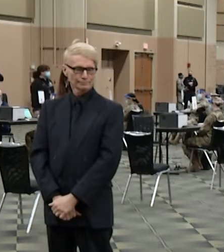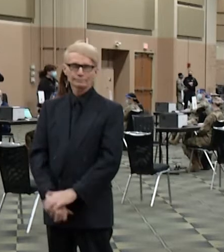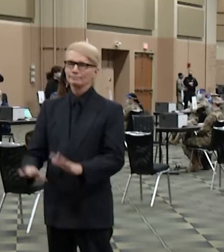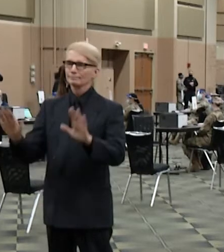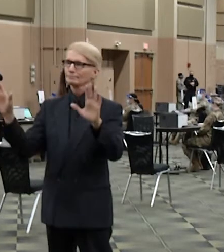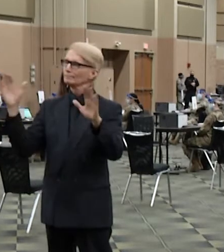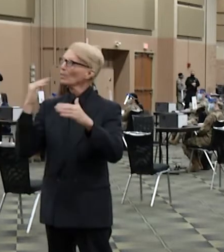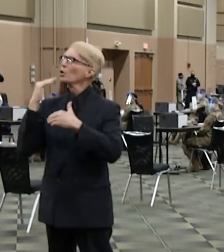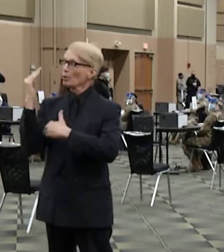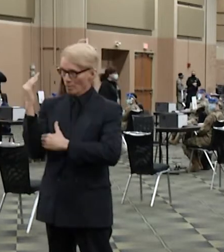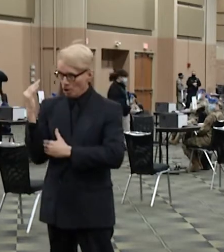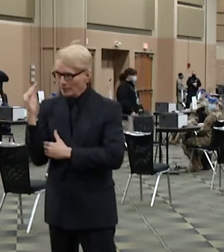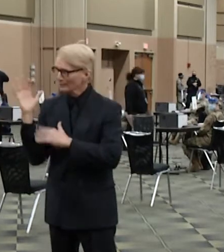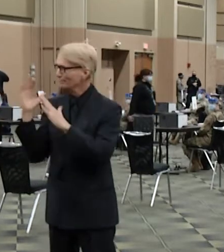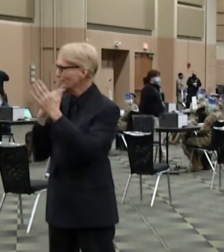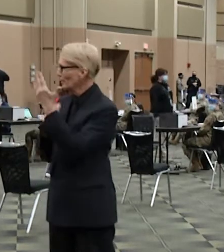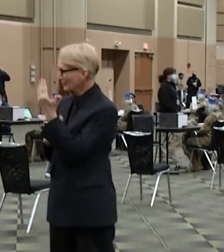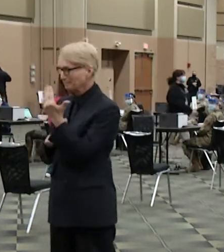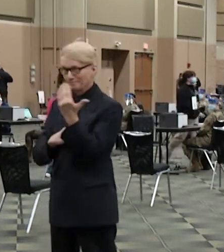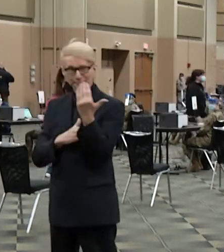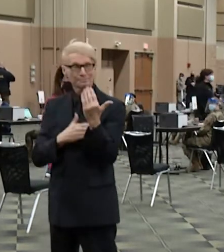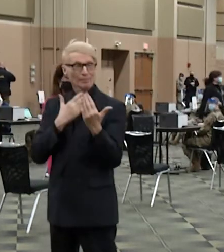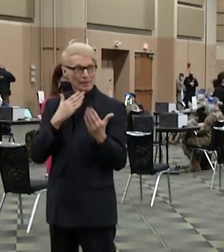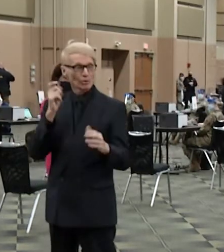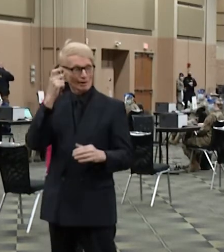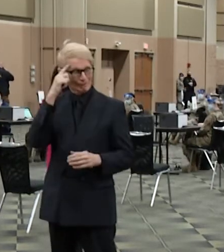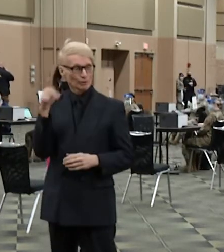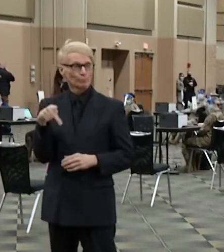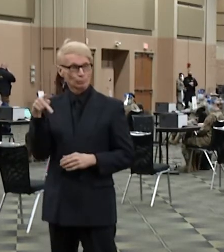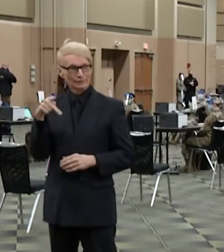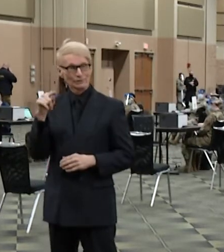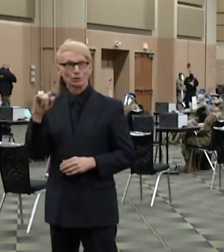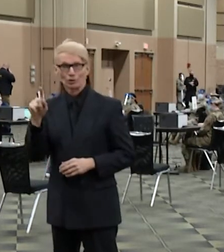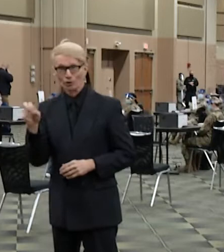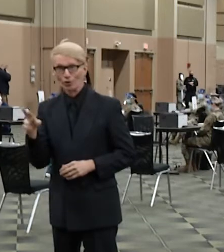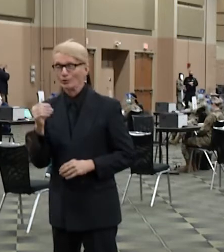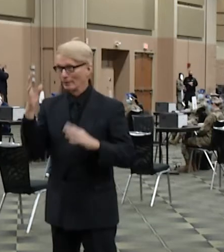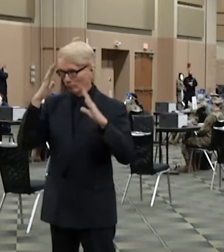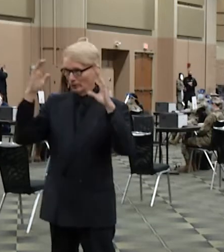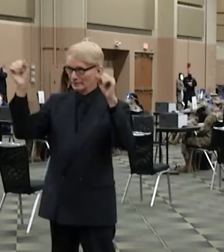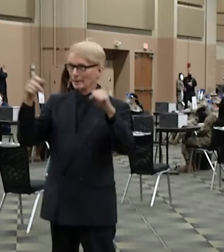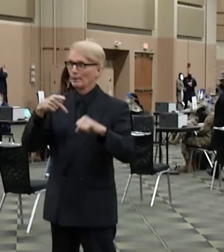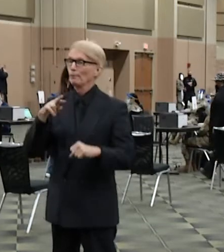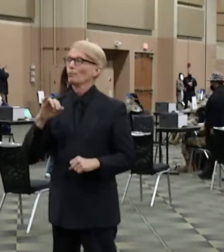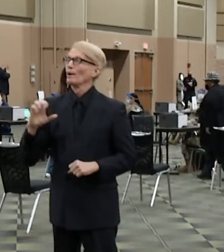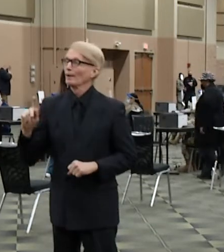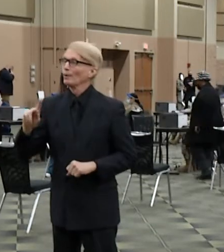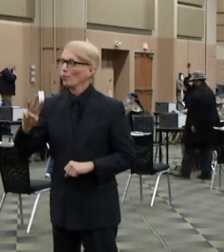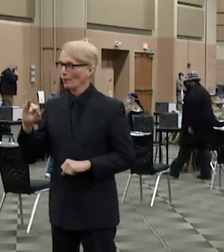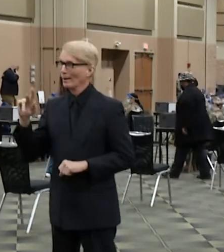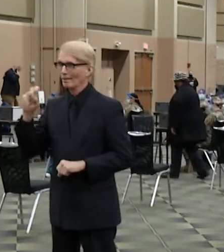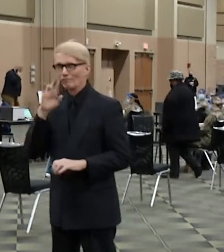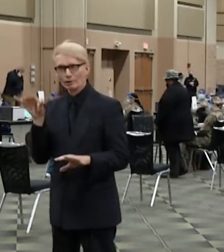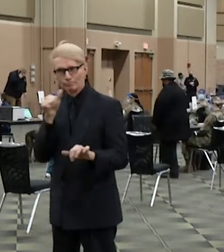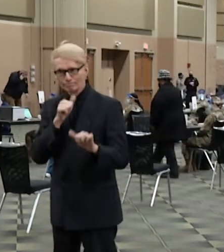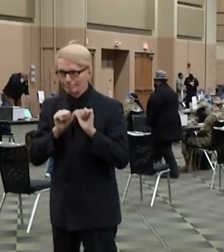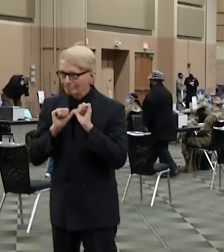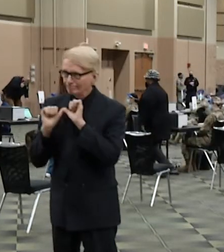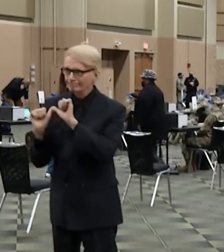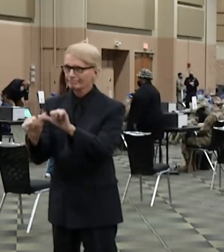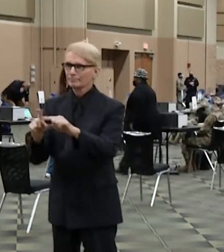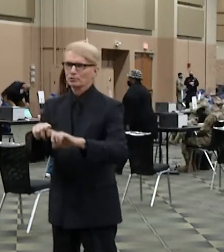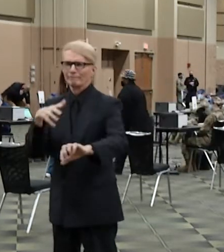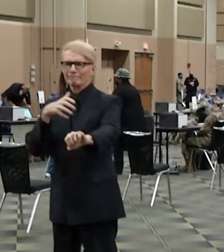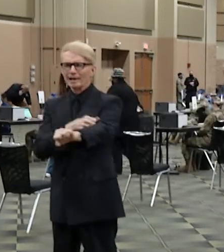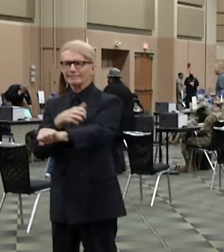Good morning, everyone, and thank you. Thank you, Governor Prtizker and President Preckwinkle, for your steadfast support on our efforts to vaccinate